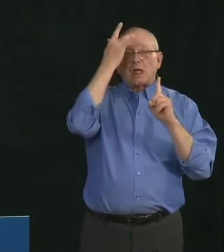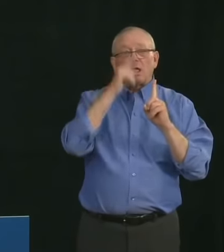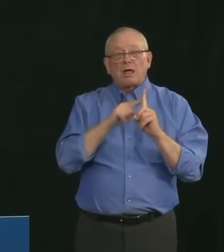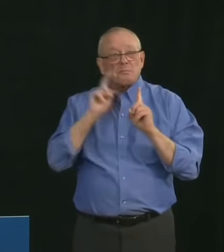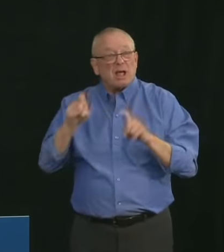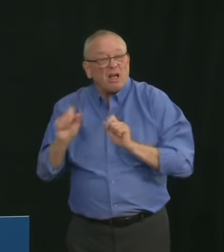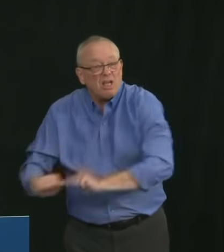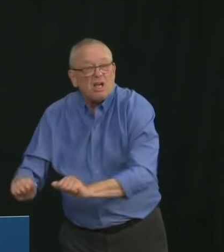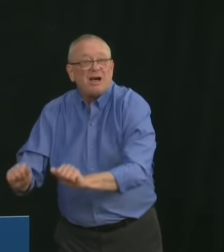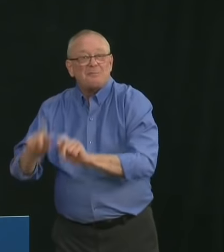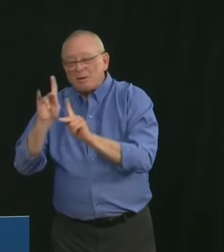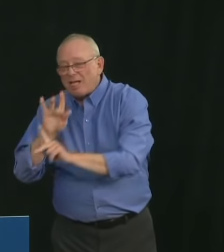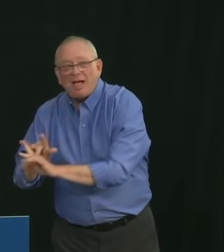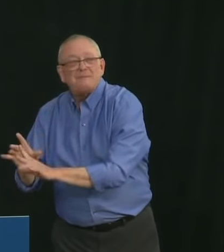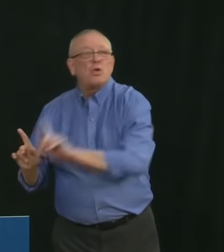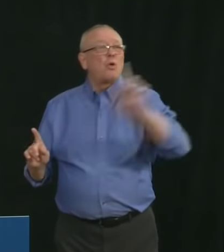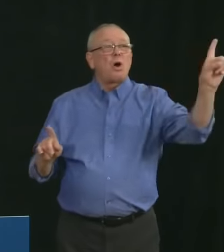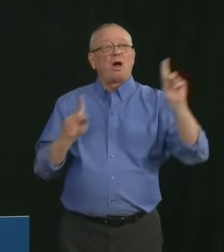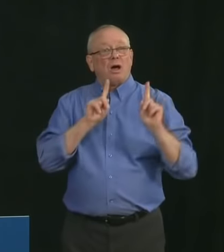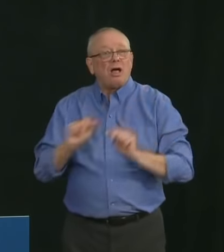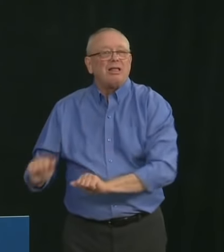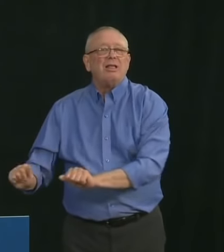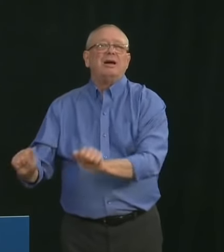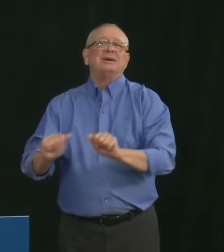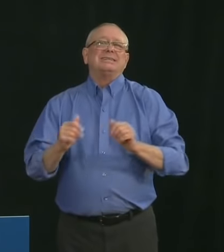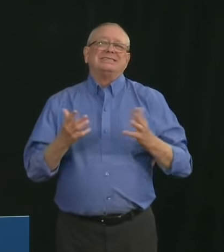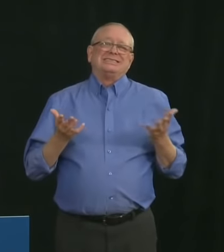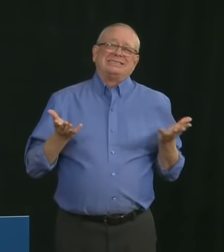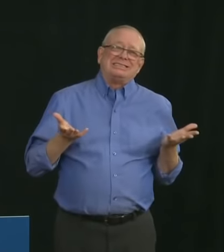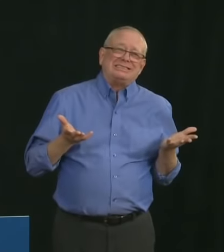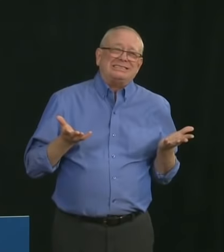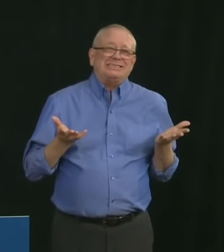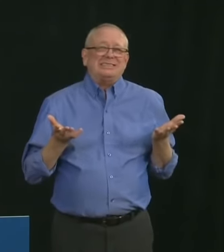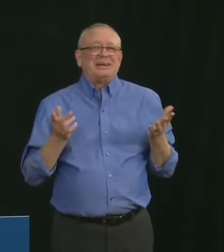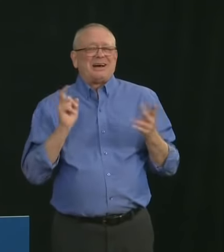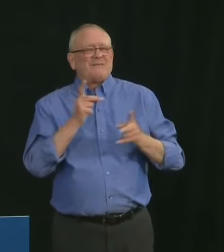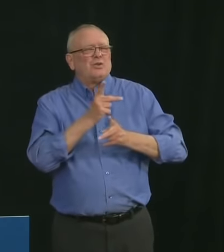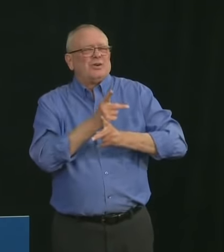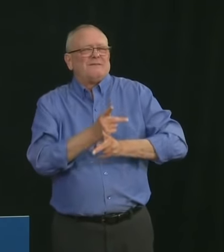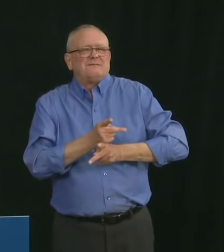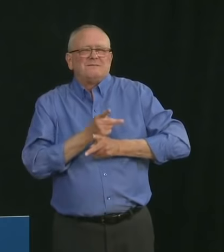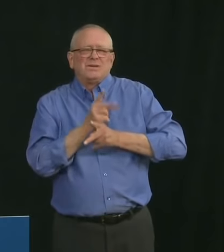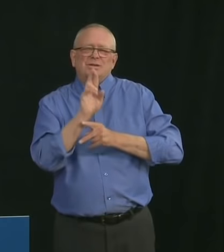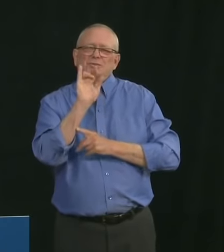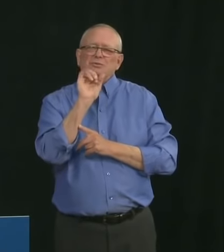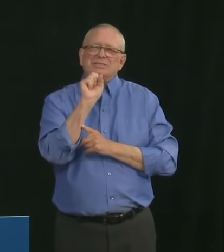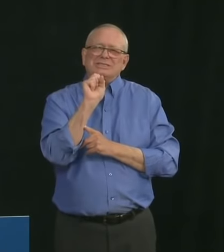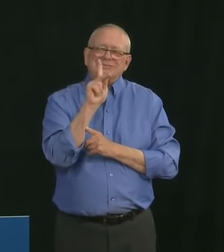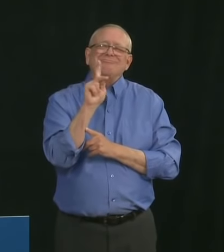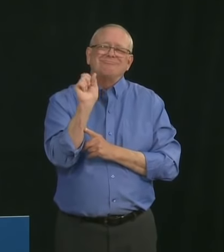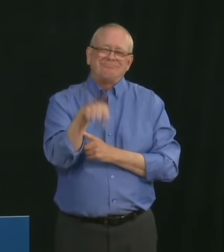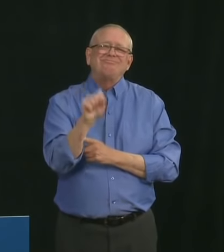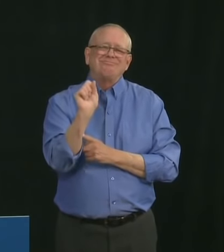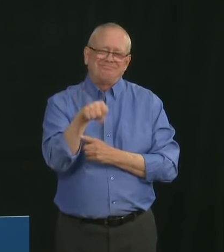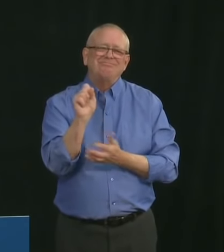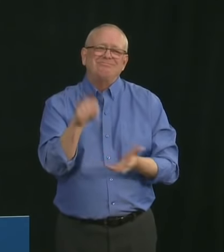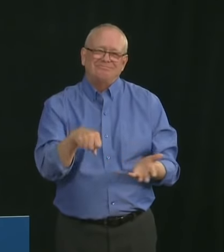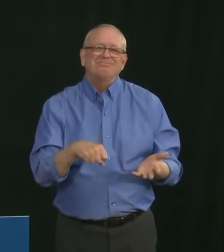all of those belongings before they put them out. I think there's definitely risk inherent both in